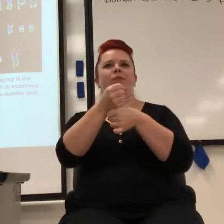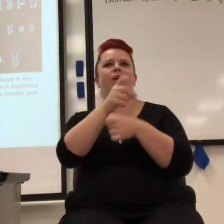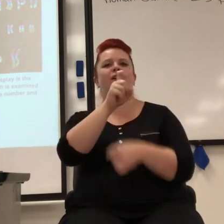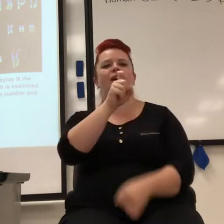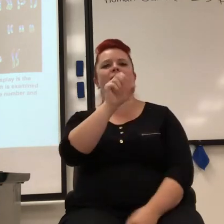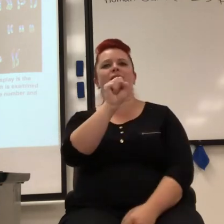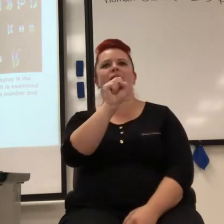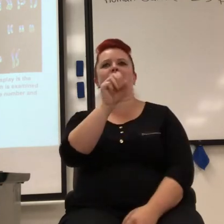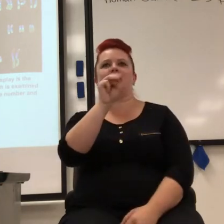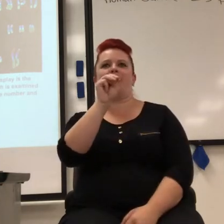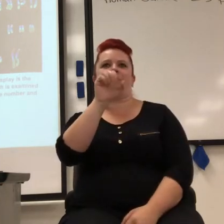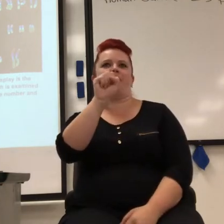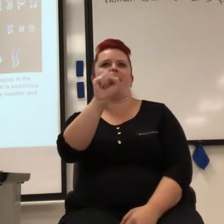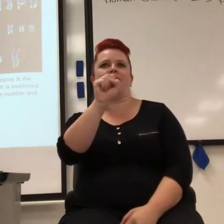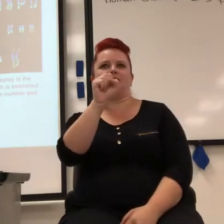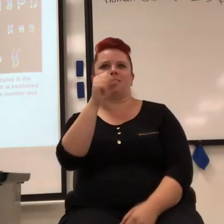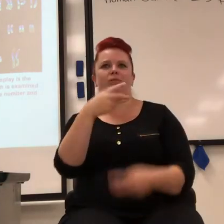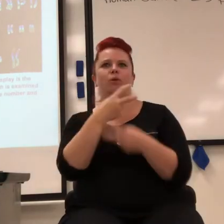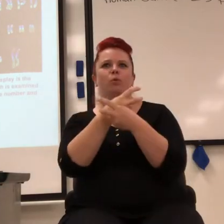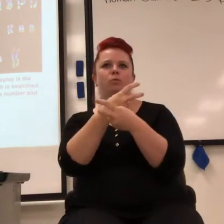XSMS.